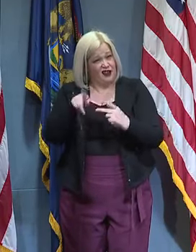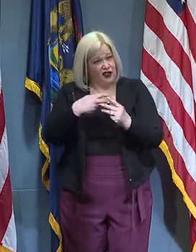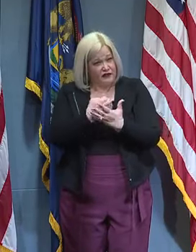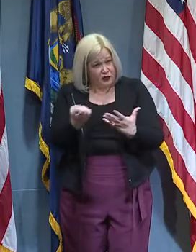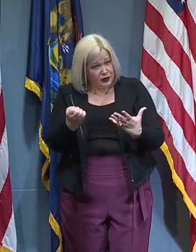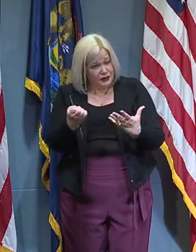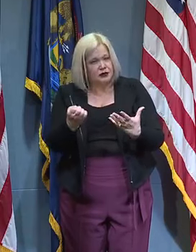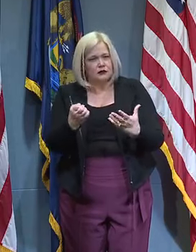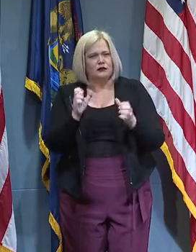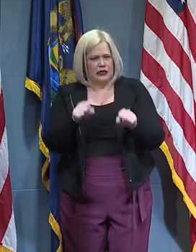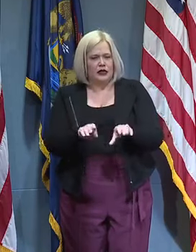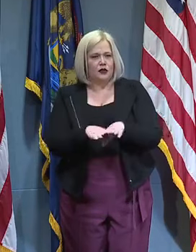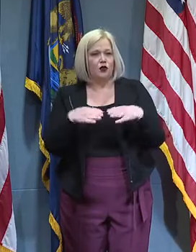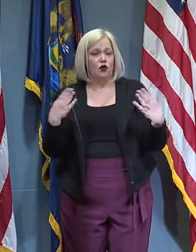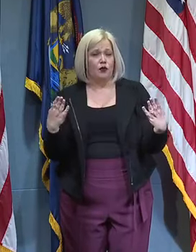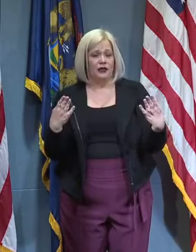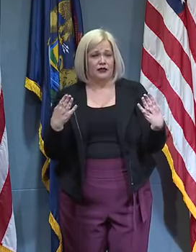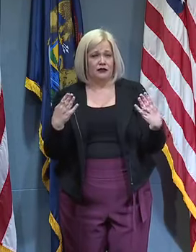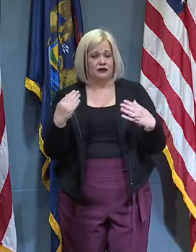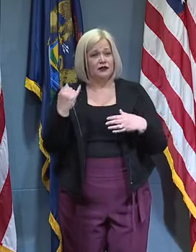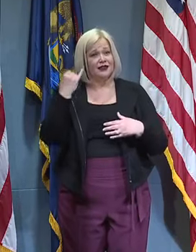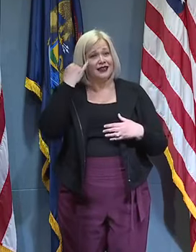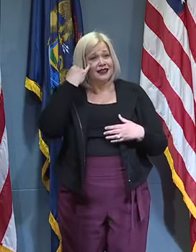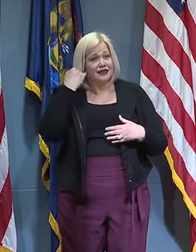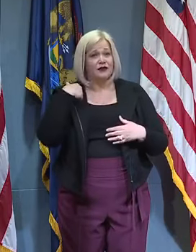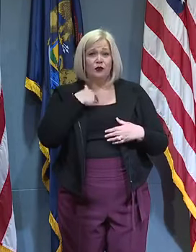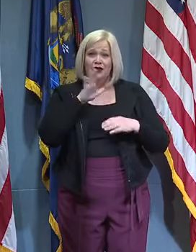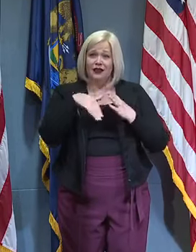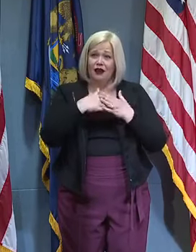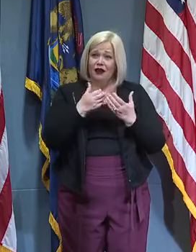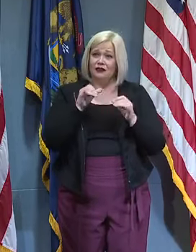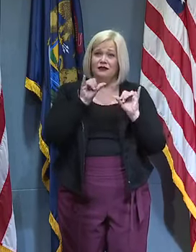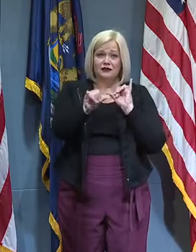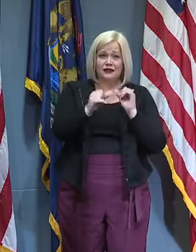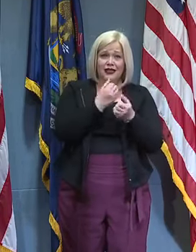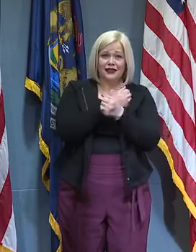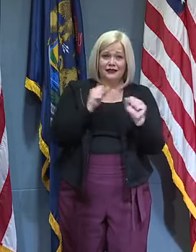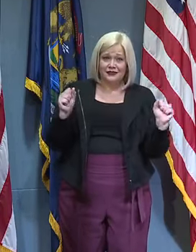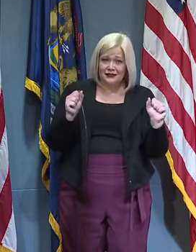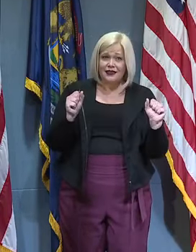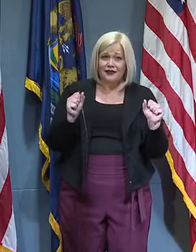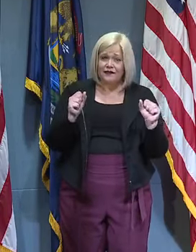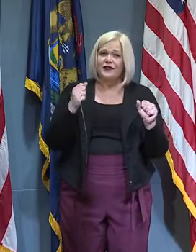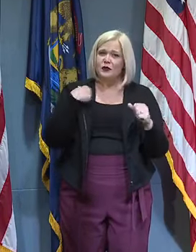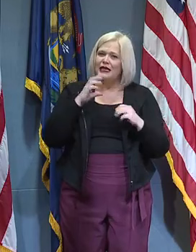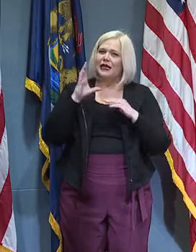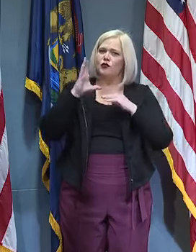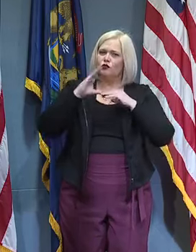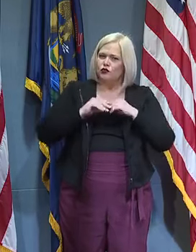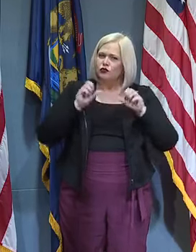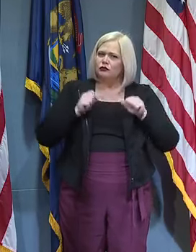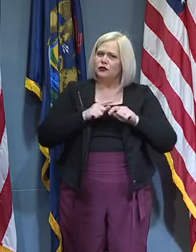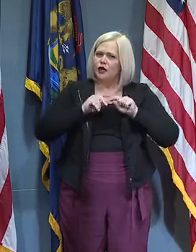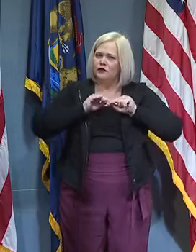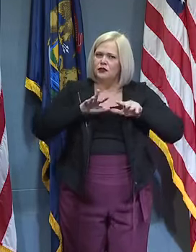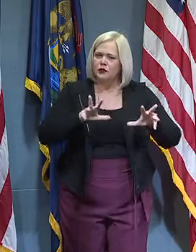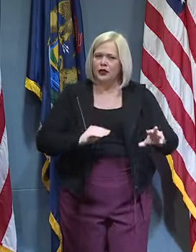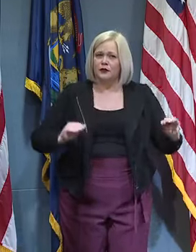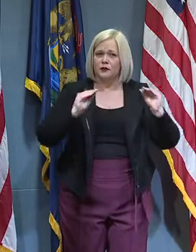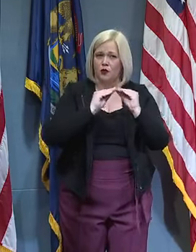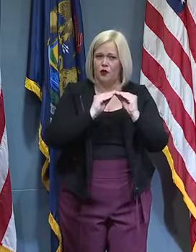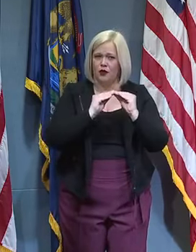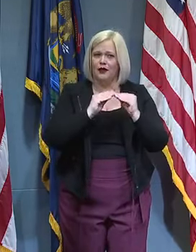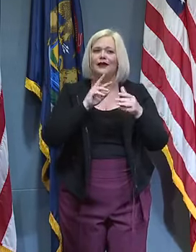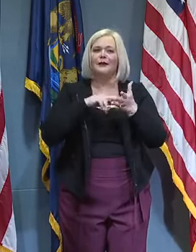safe, we can lower the chance of a second wave of this virus and continue turning that dial and start to re-engage other sectors